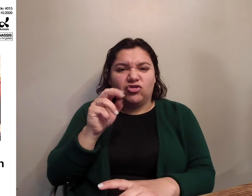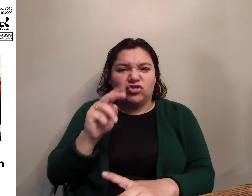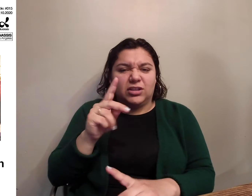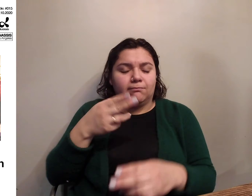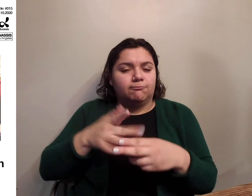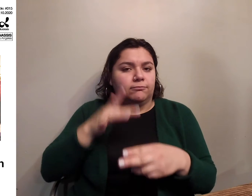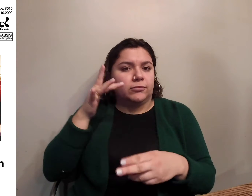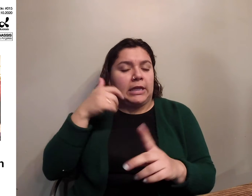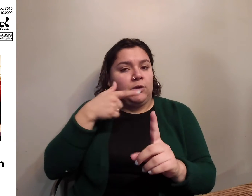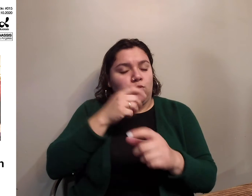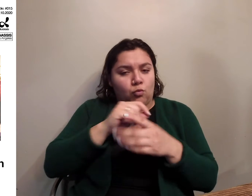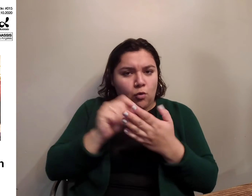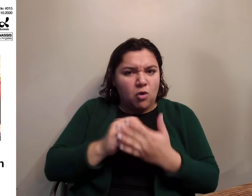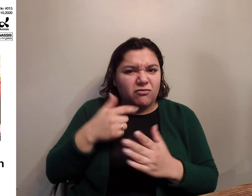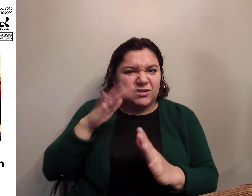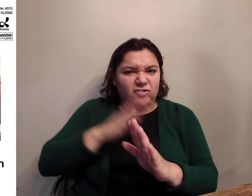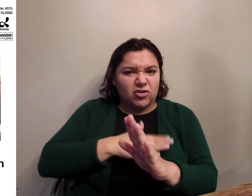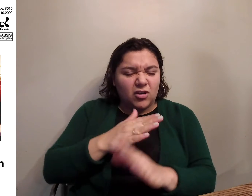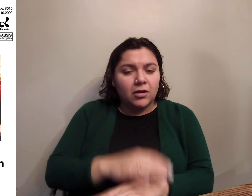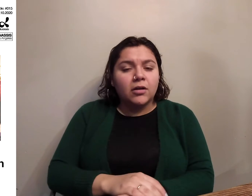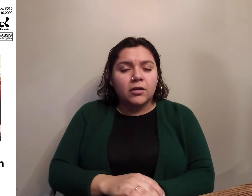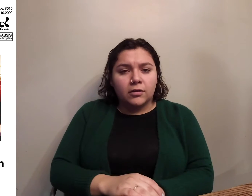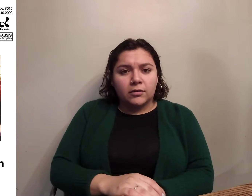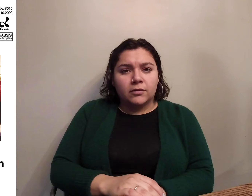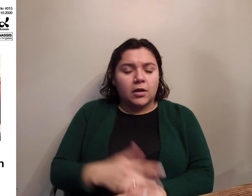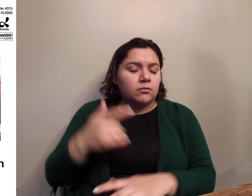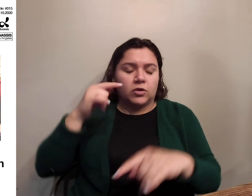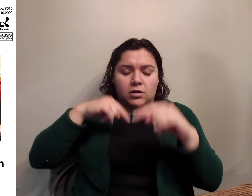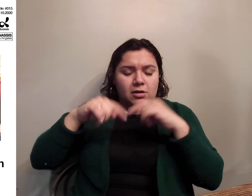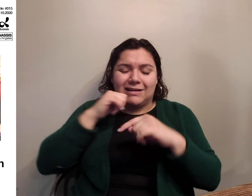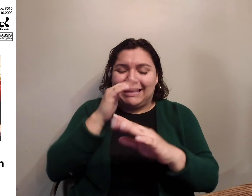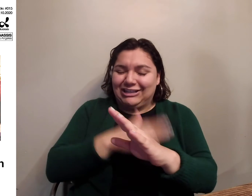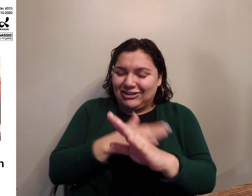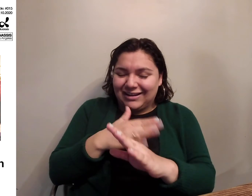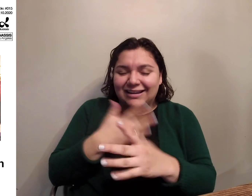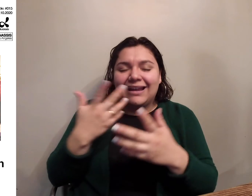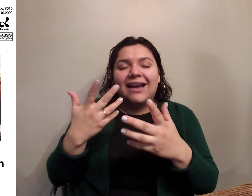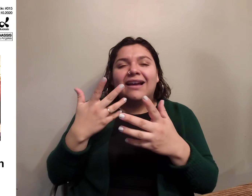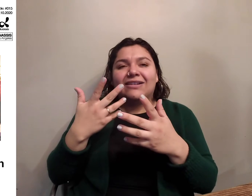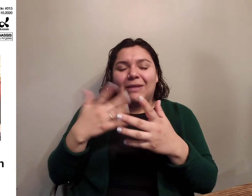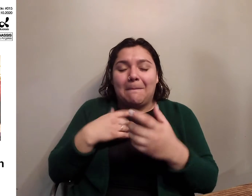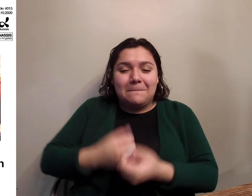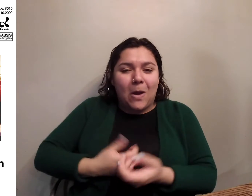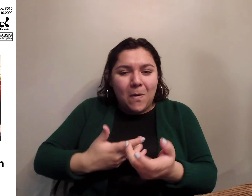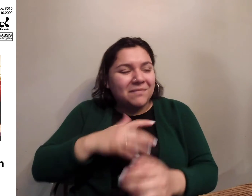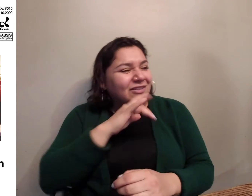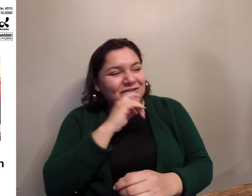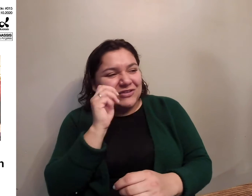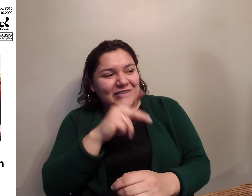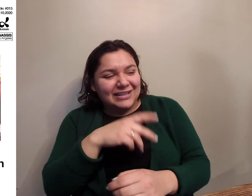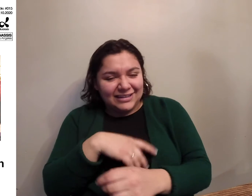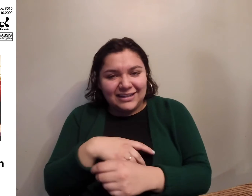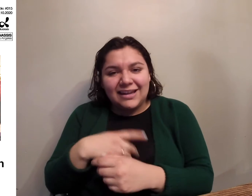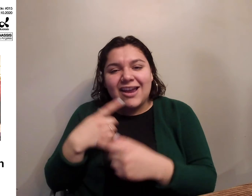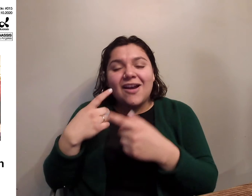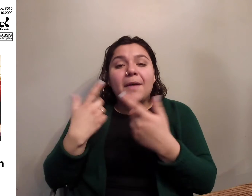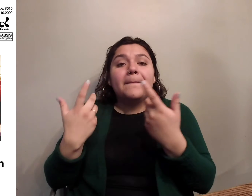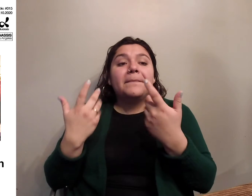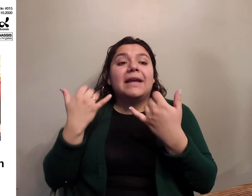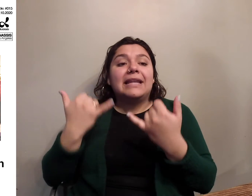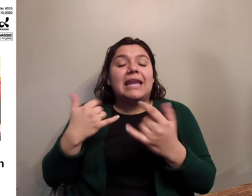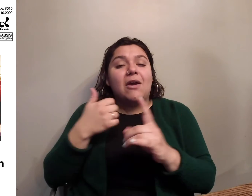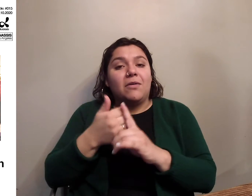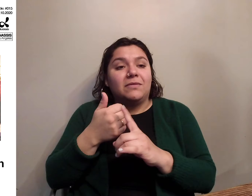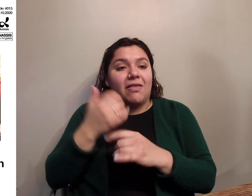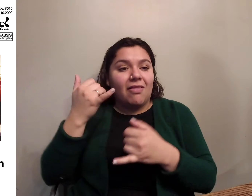wrote that song. And I'm sorry, it's not a song. That poem. Yeah, and that was the